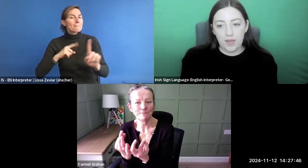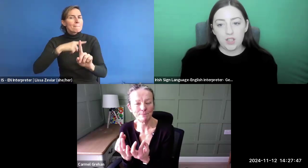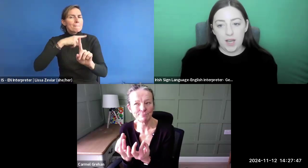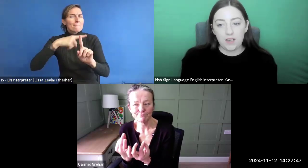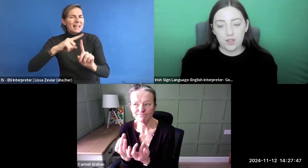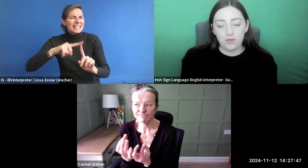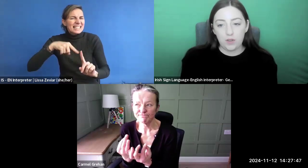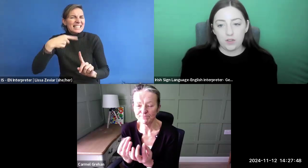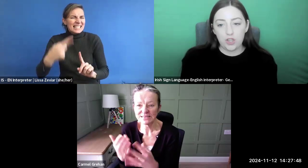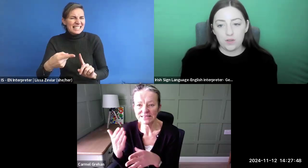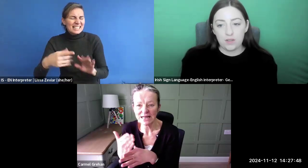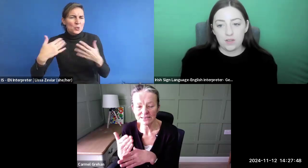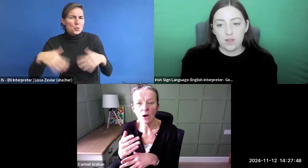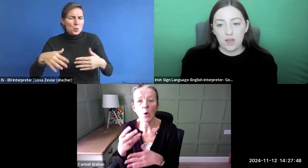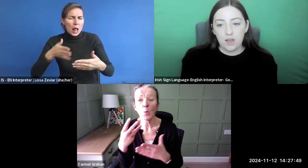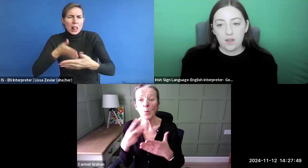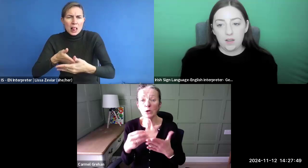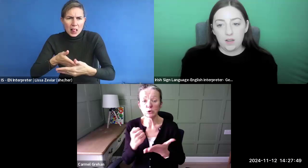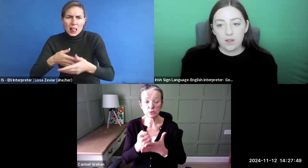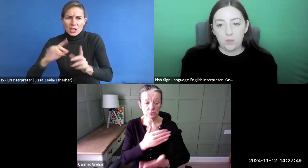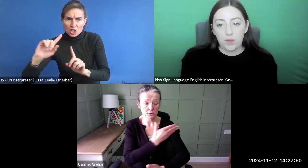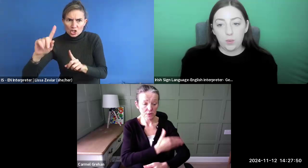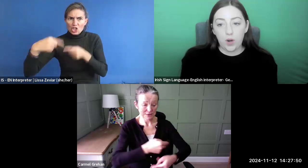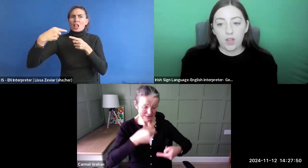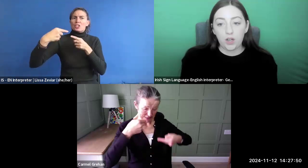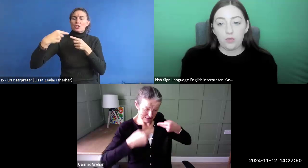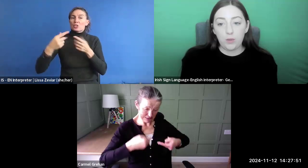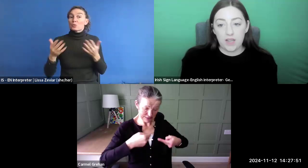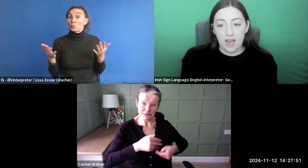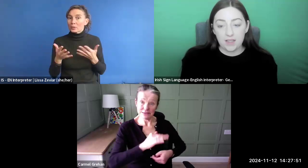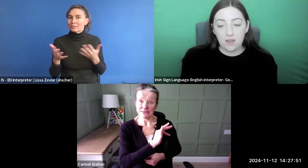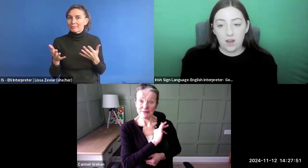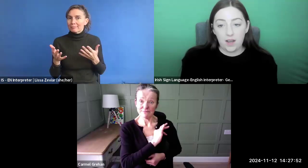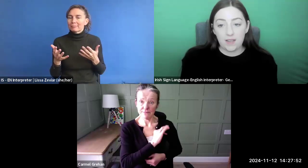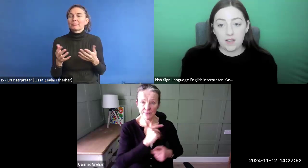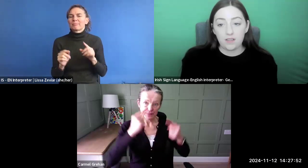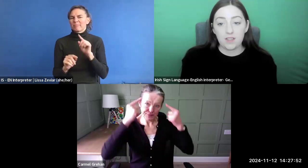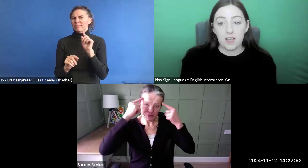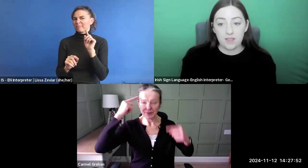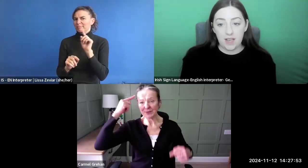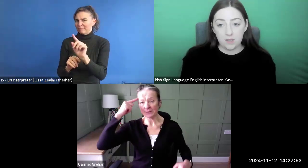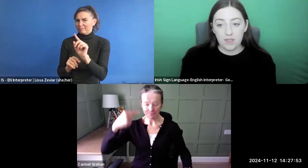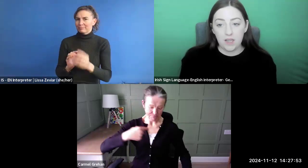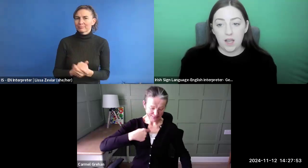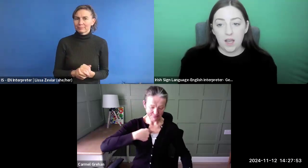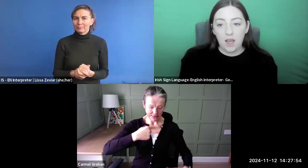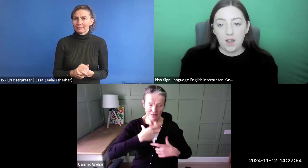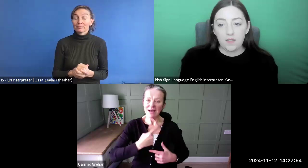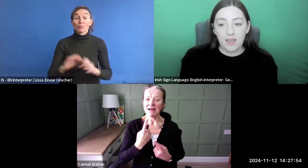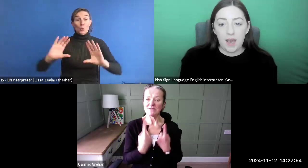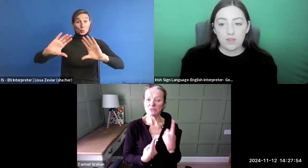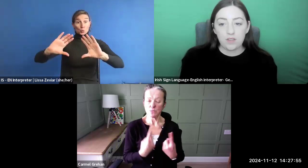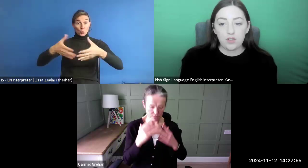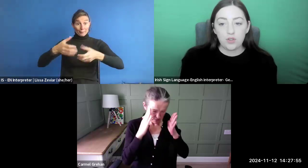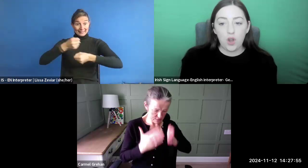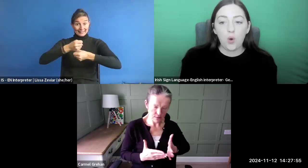It was a big challenge for the students when they were working on a group task and they started their self-assessment.